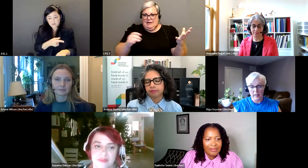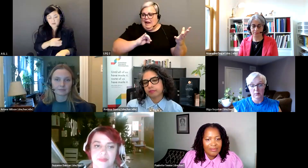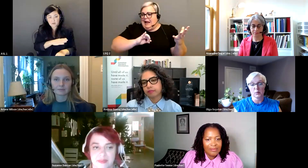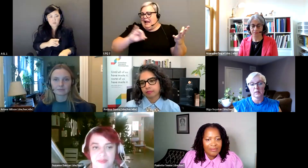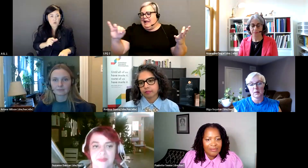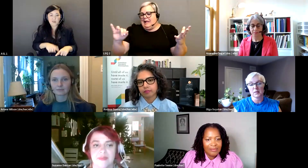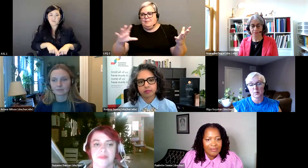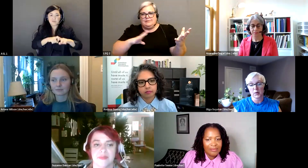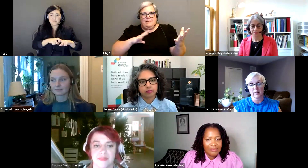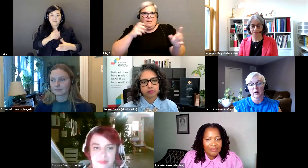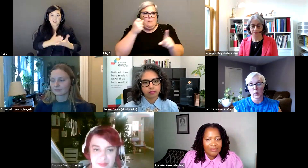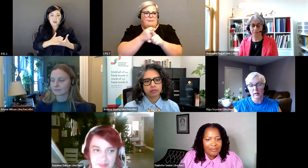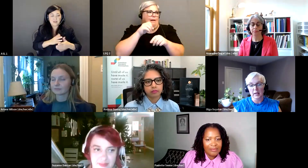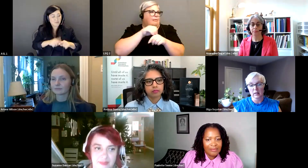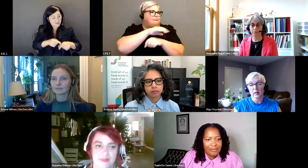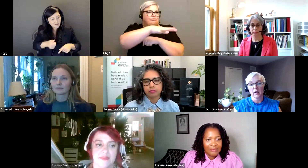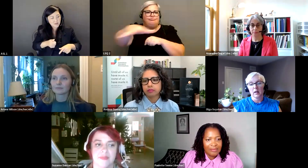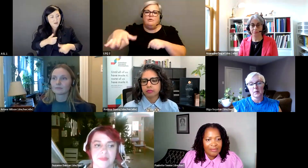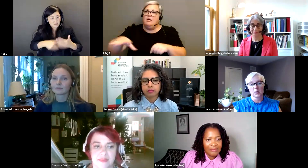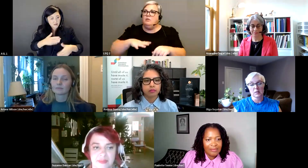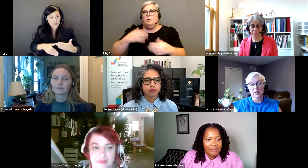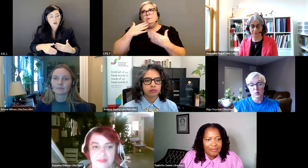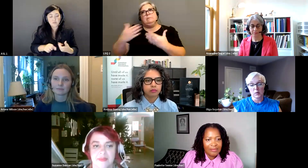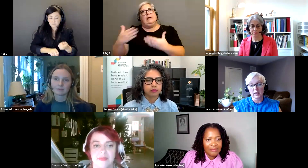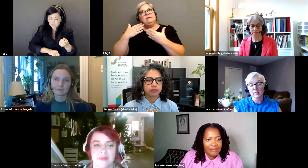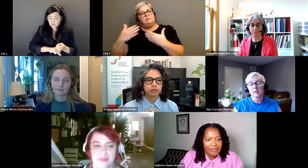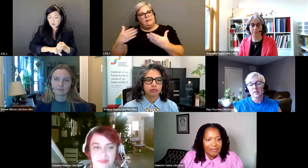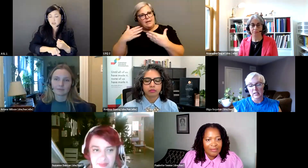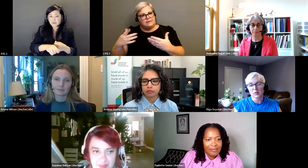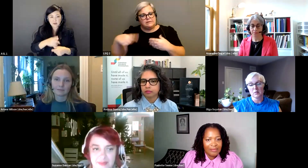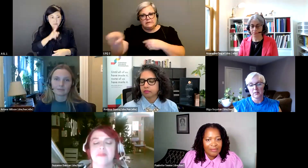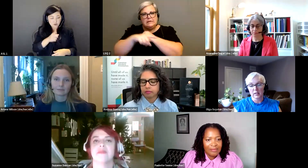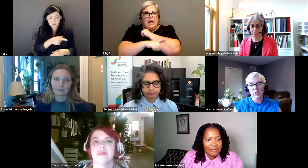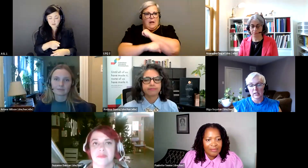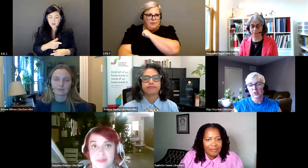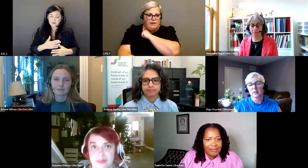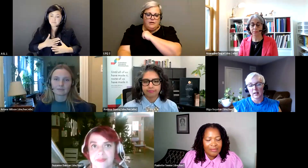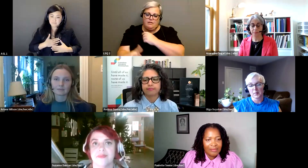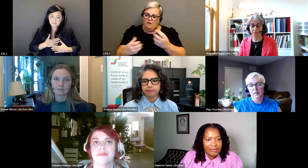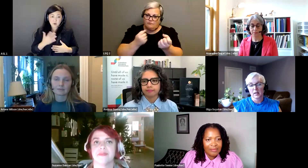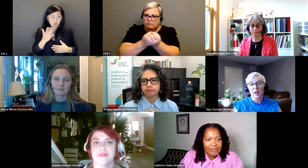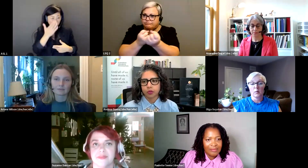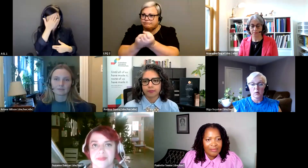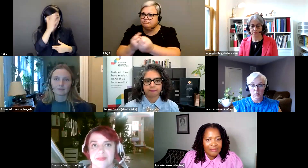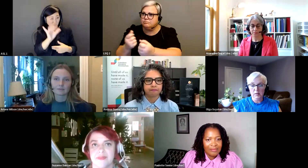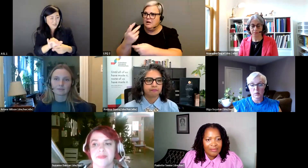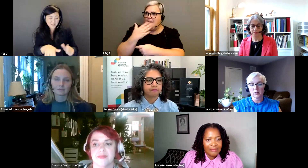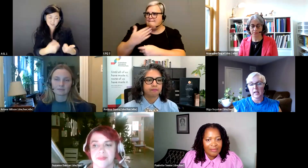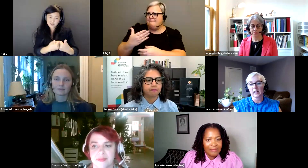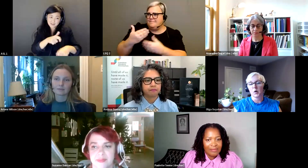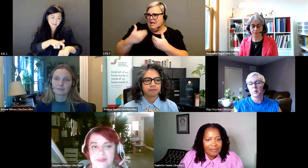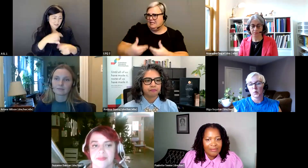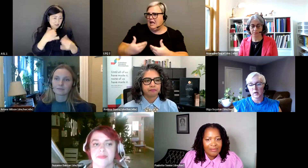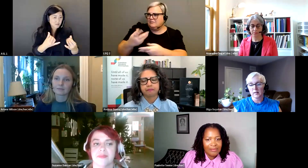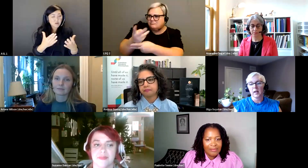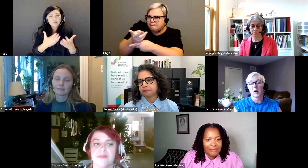and mindful about supporting their well-being because we know these continue to be very challenging times. We also want to